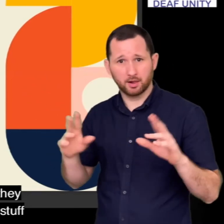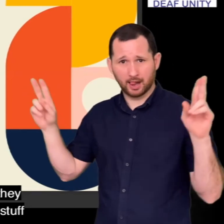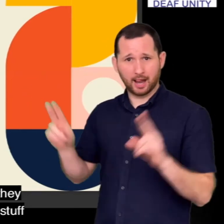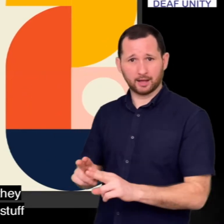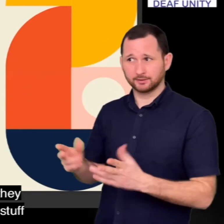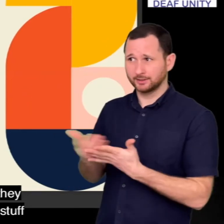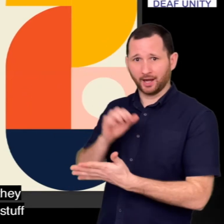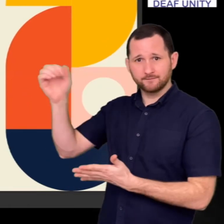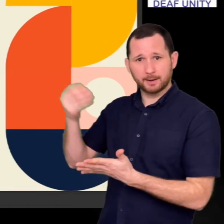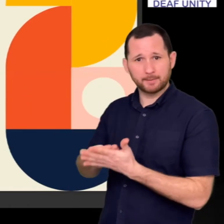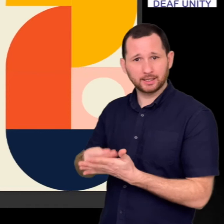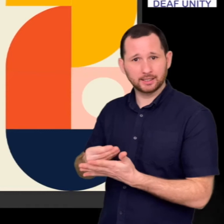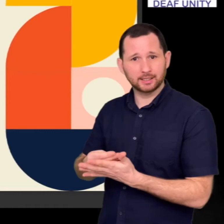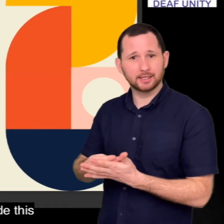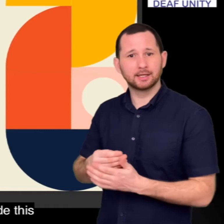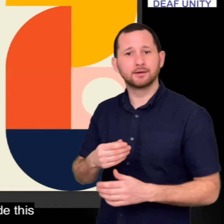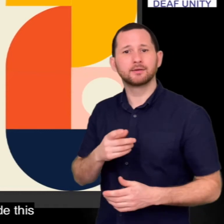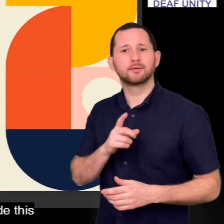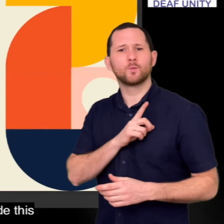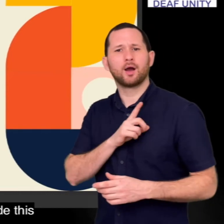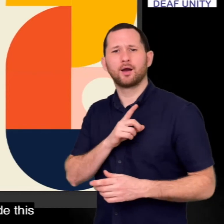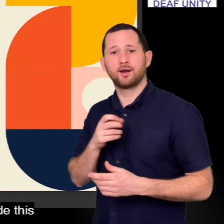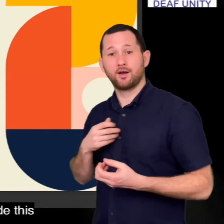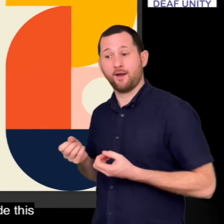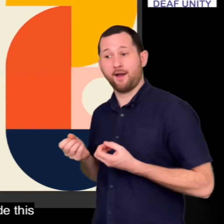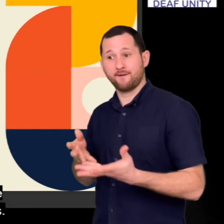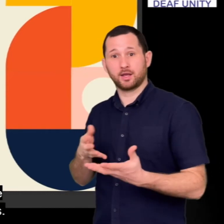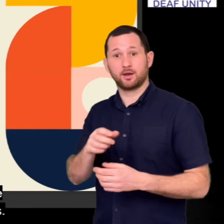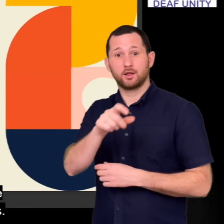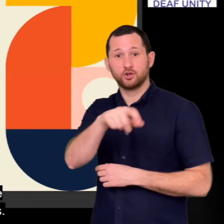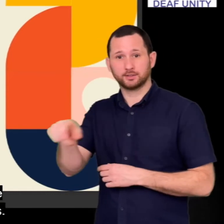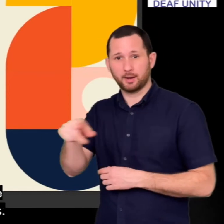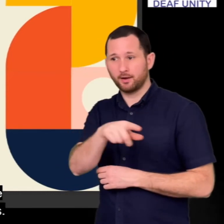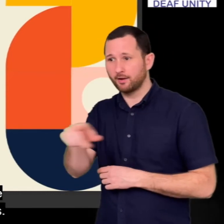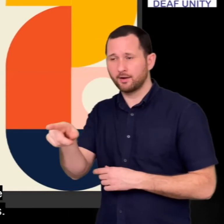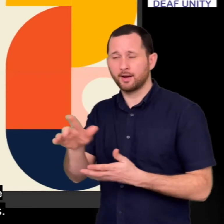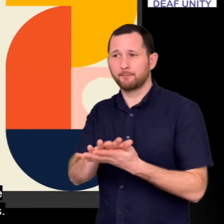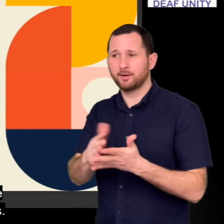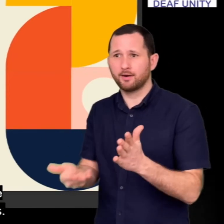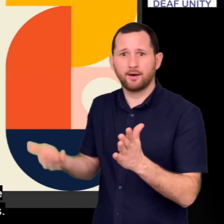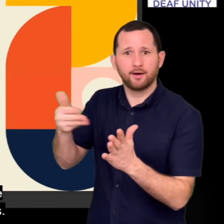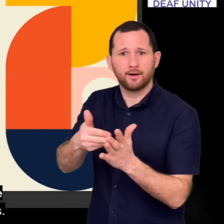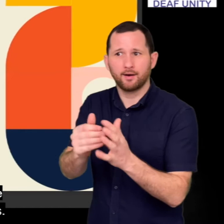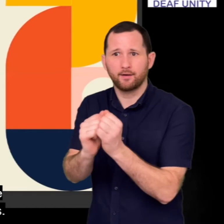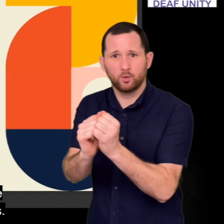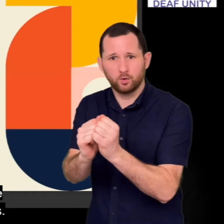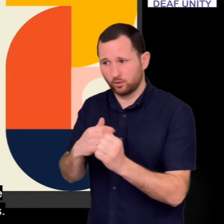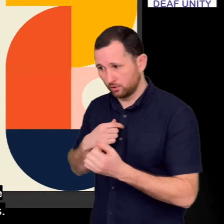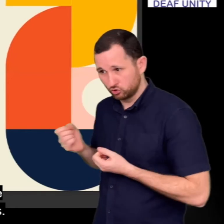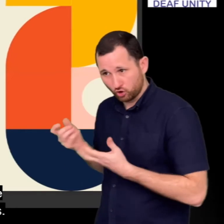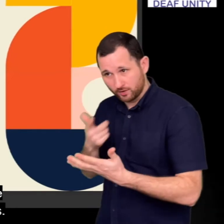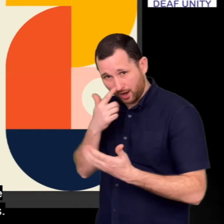they don't pay for a lot of the stuff that we offer, but we provide this to our customers like value